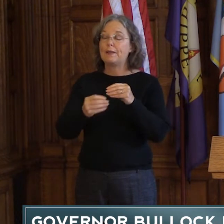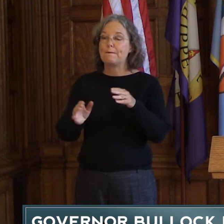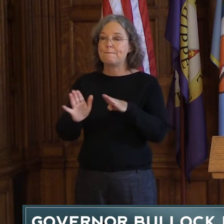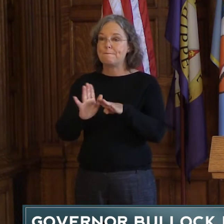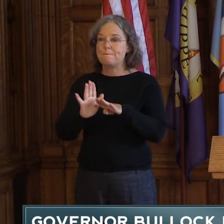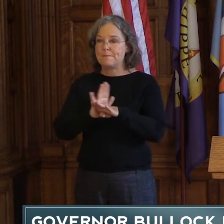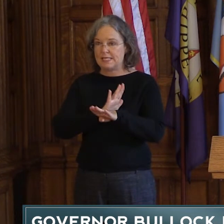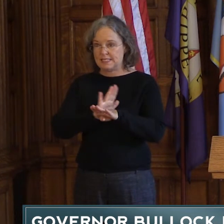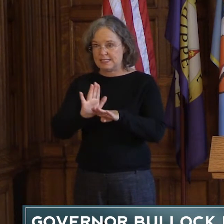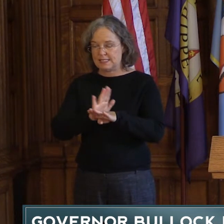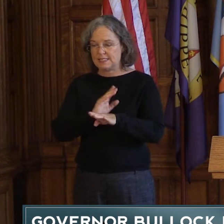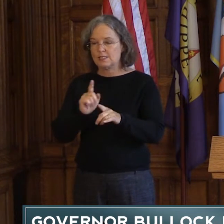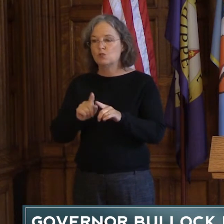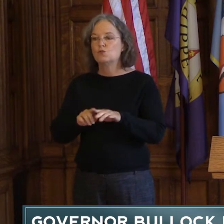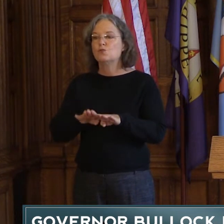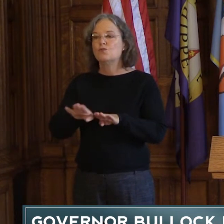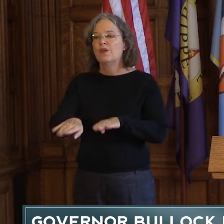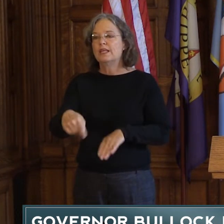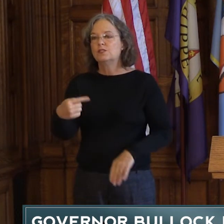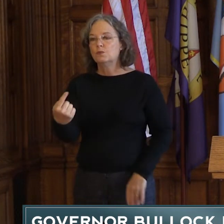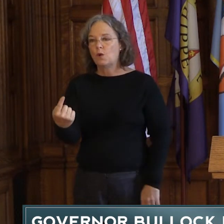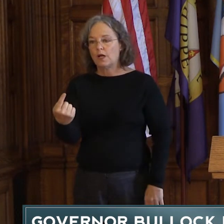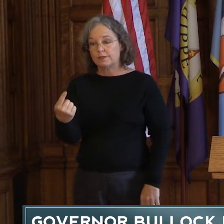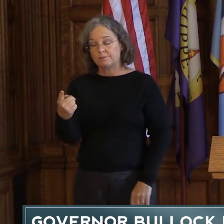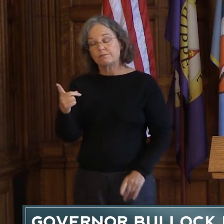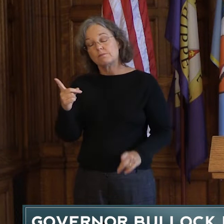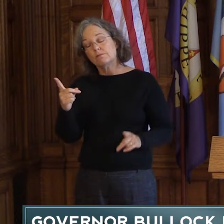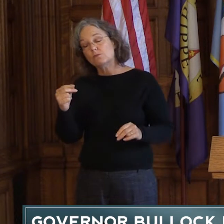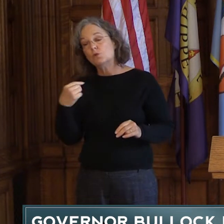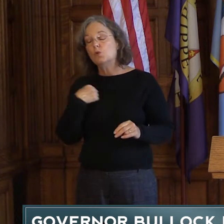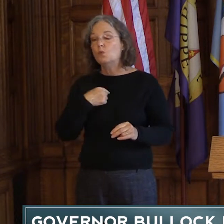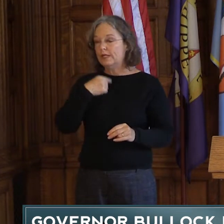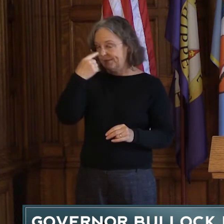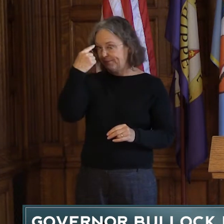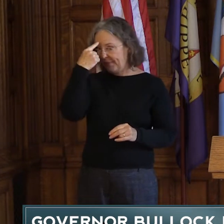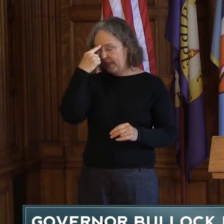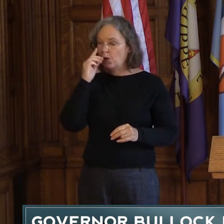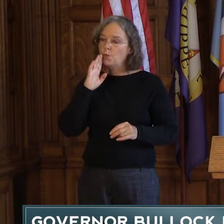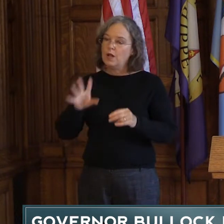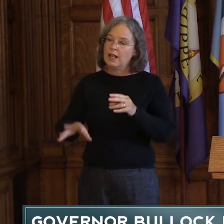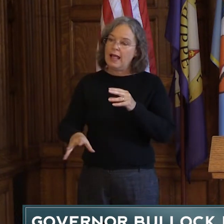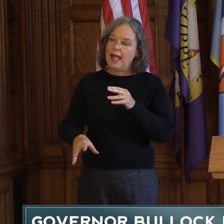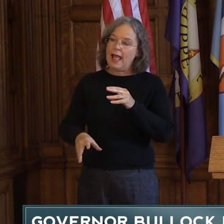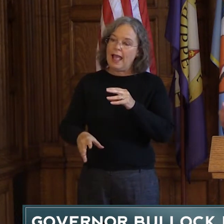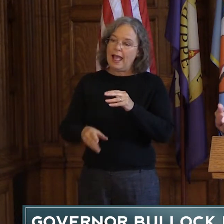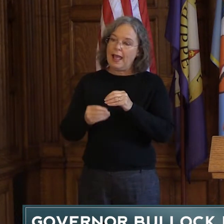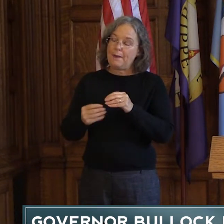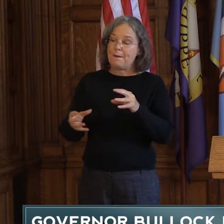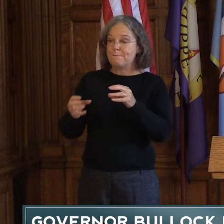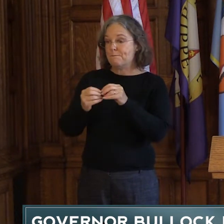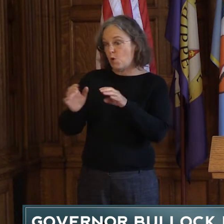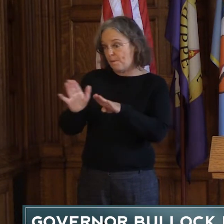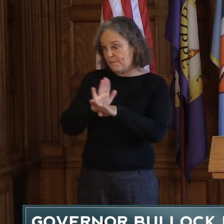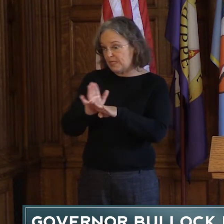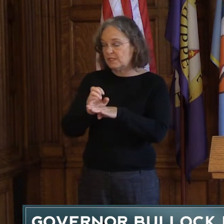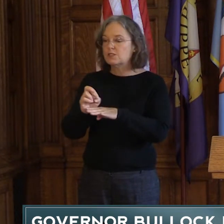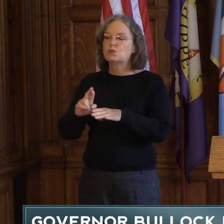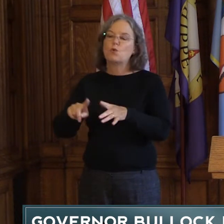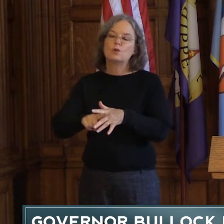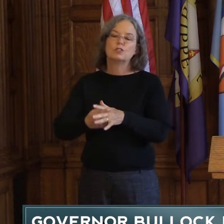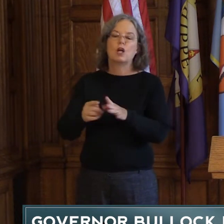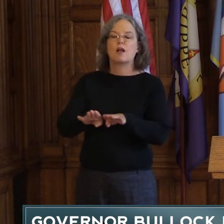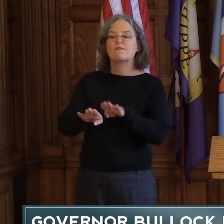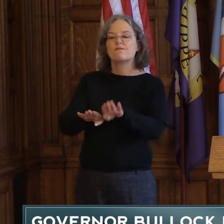1. Do we anticipate bringing in additional businesses, or is it as we get to Phase